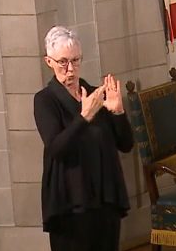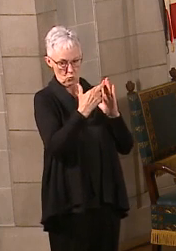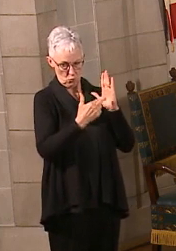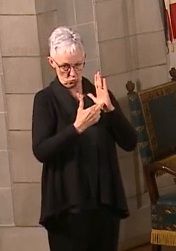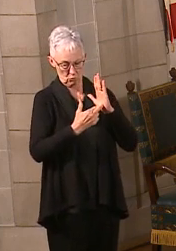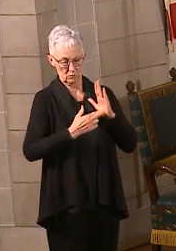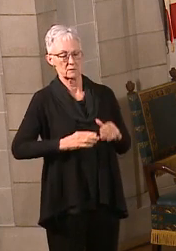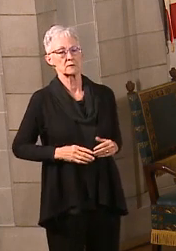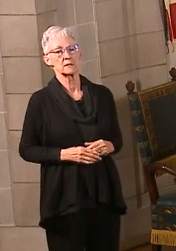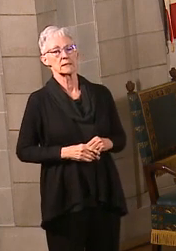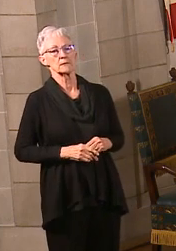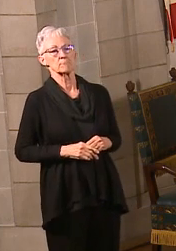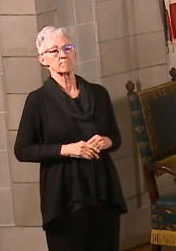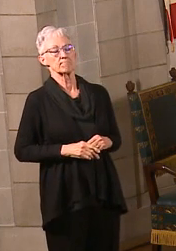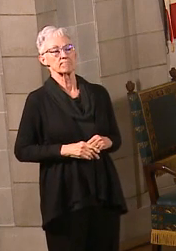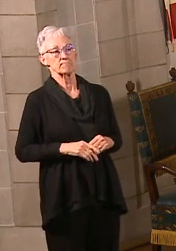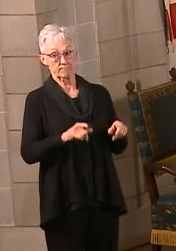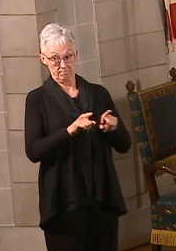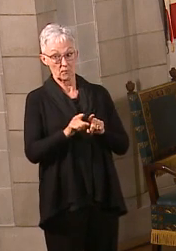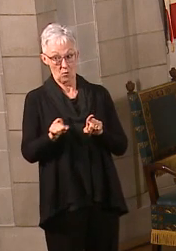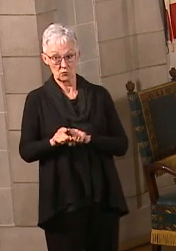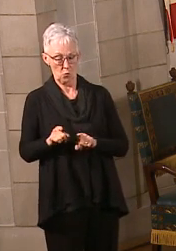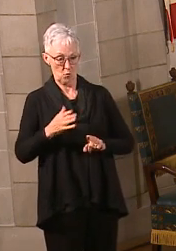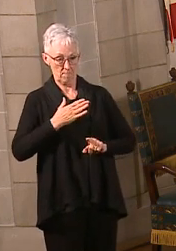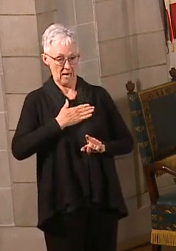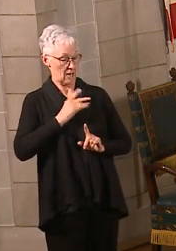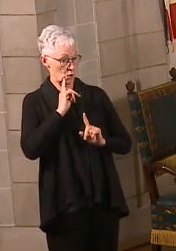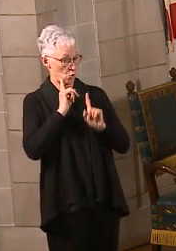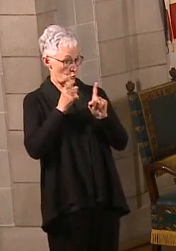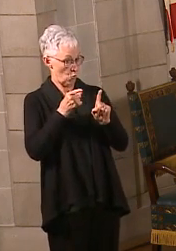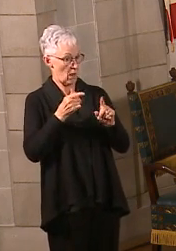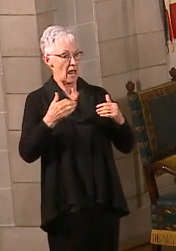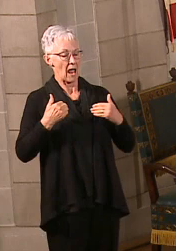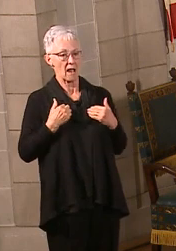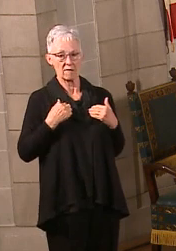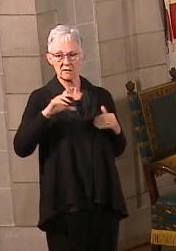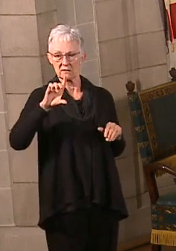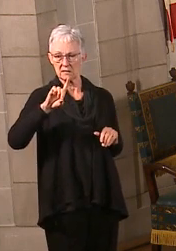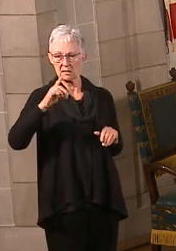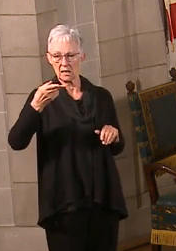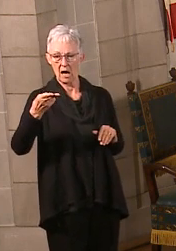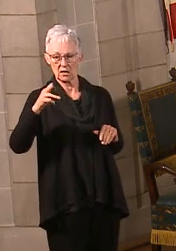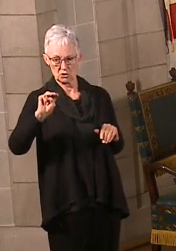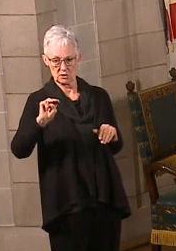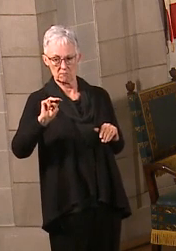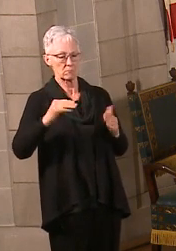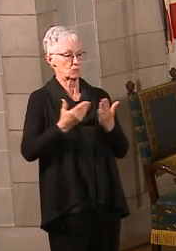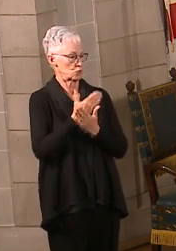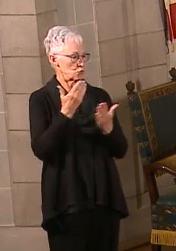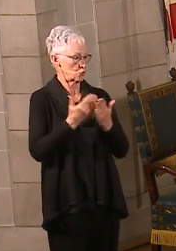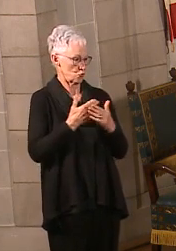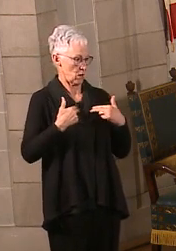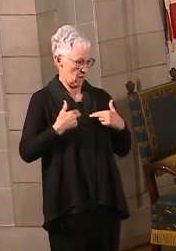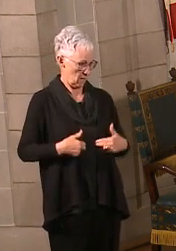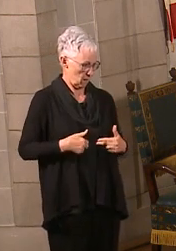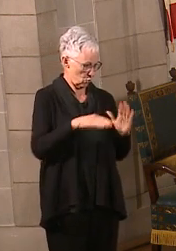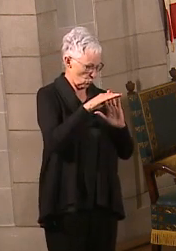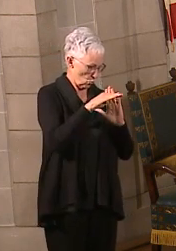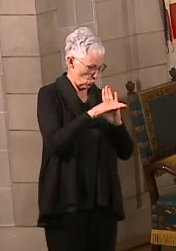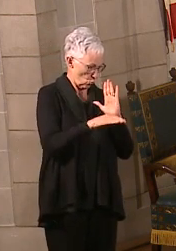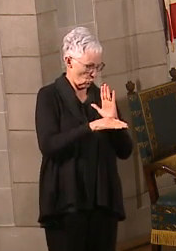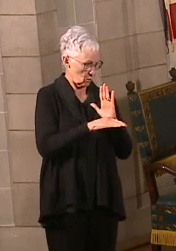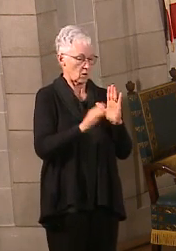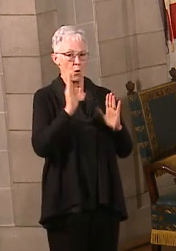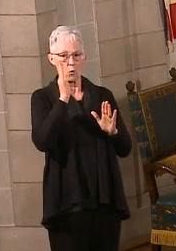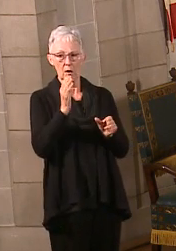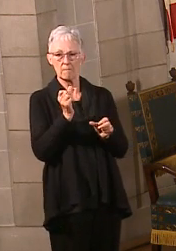for the next 3 weeks, we are also issuing a DHM, a directed health measure, that will really make more consistent some of